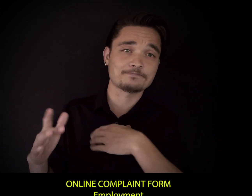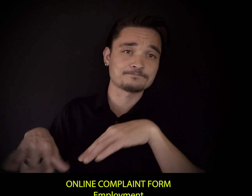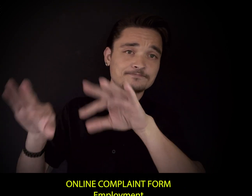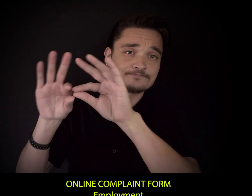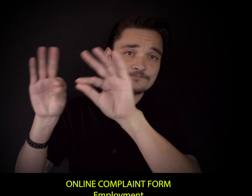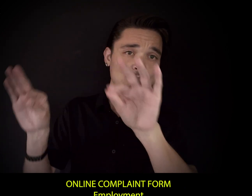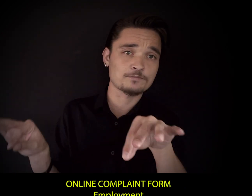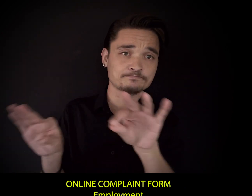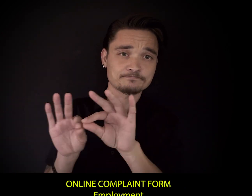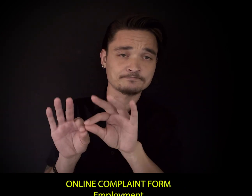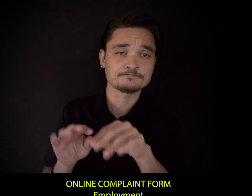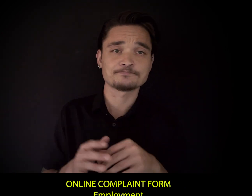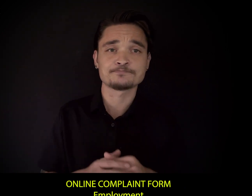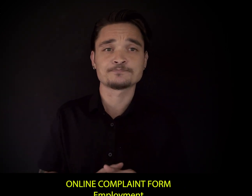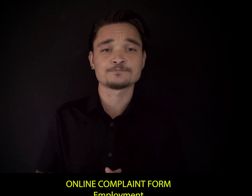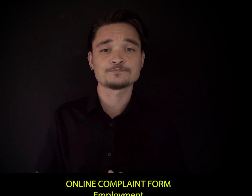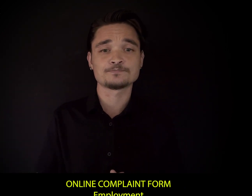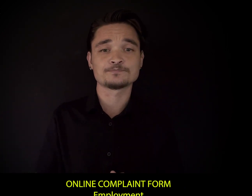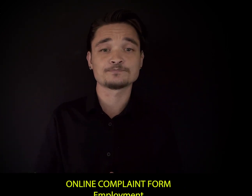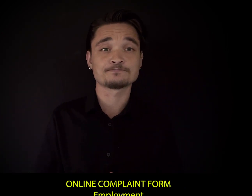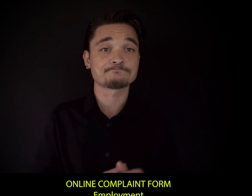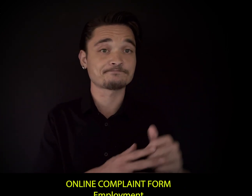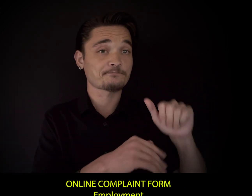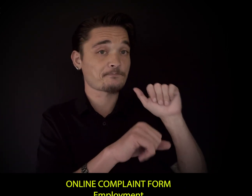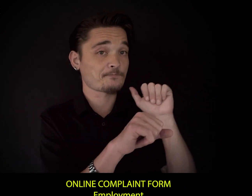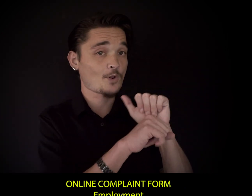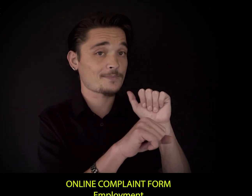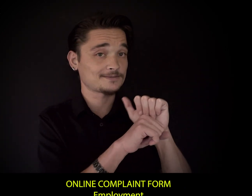Online complaint form, employment.